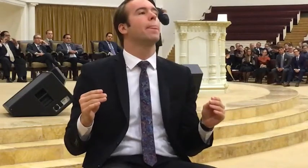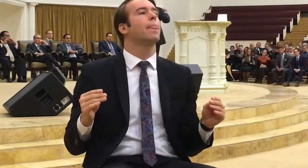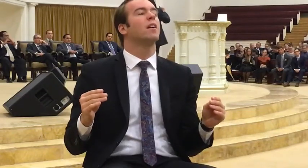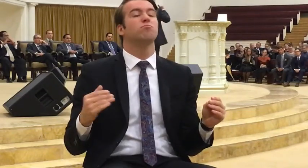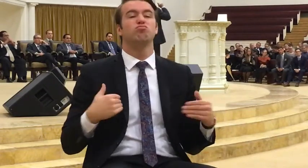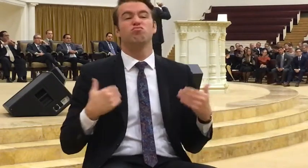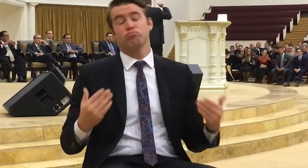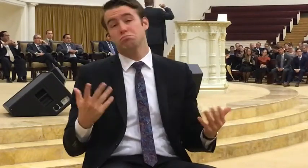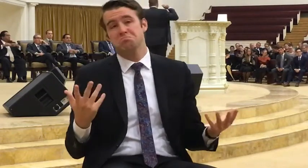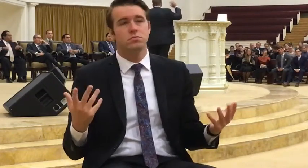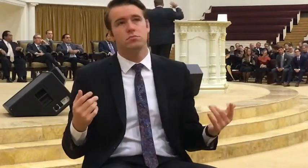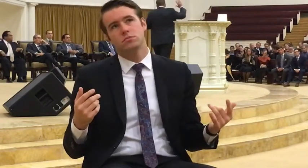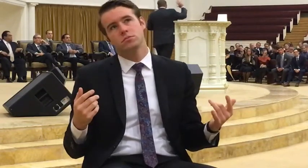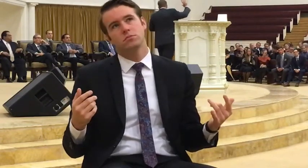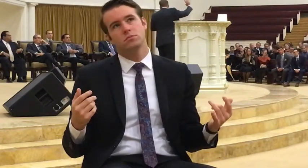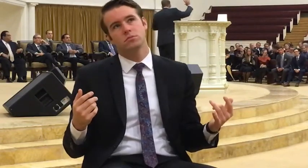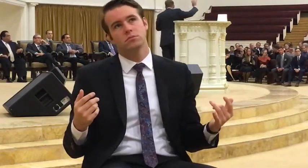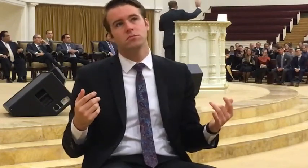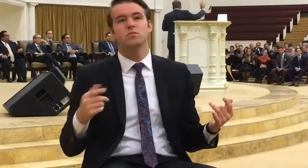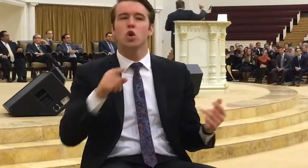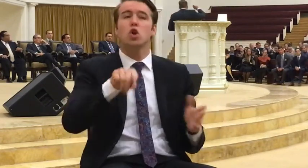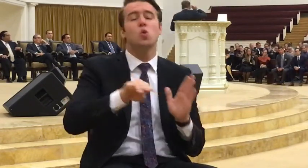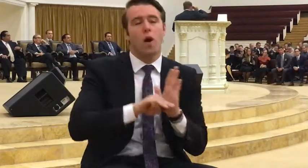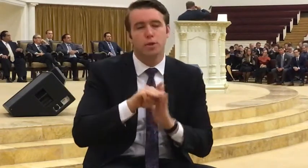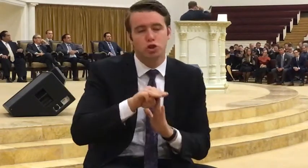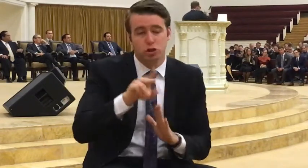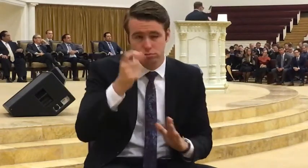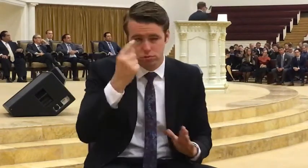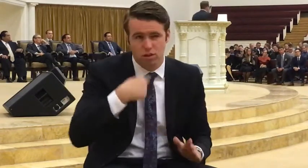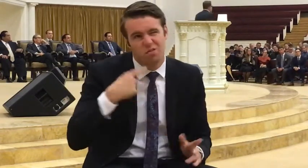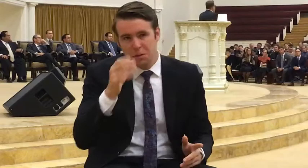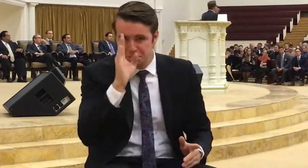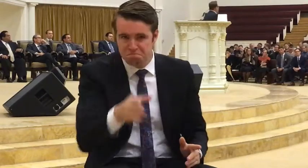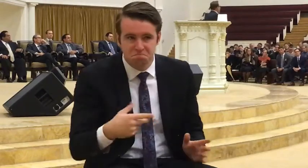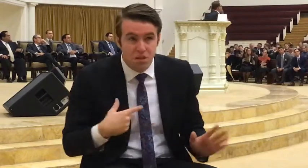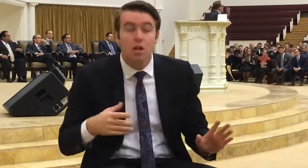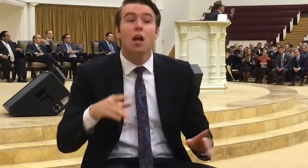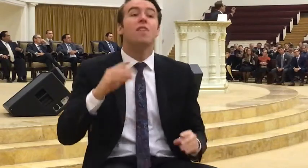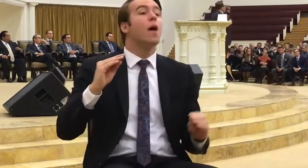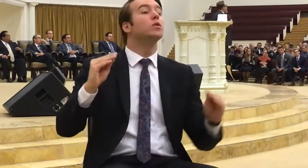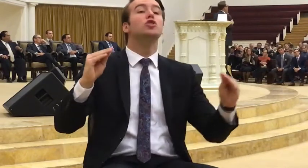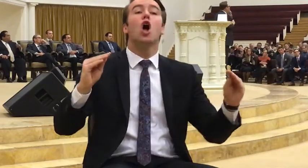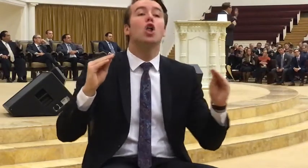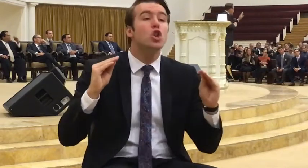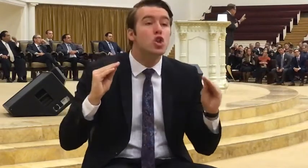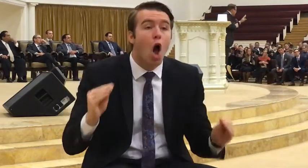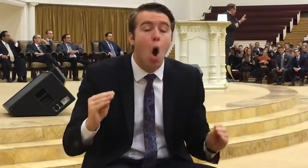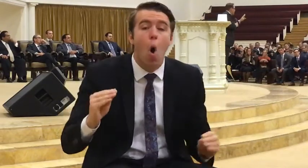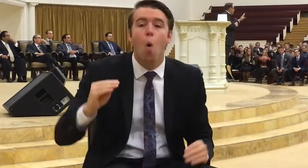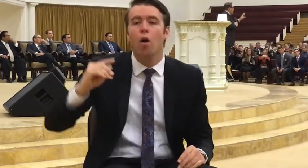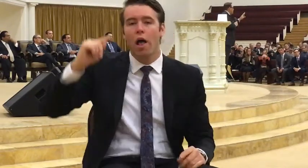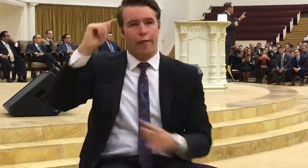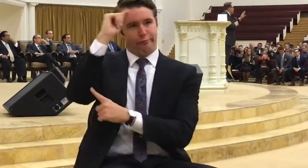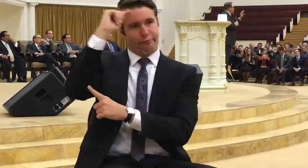can I say this? Let me, you're mature, you can grab this. There is no